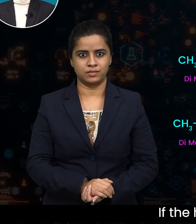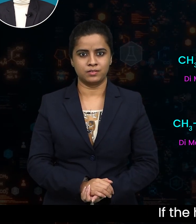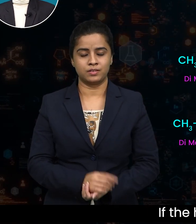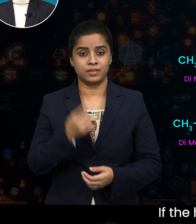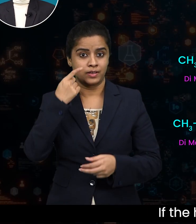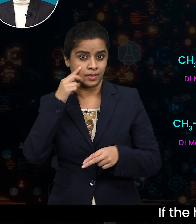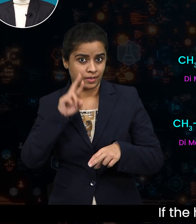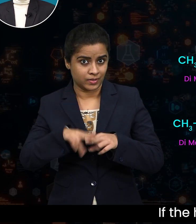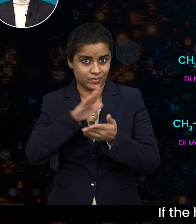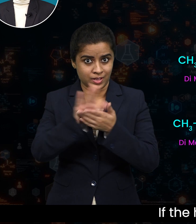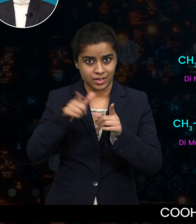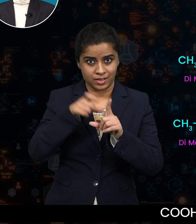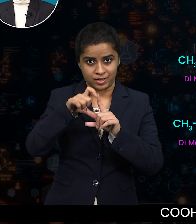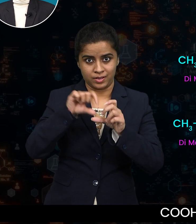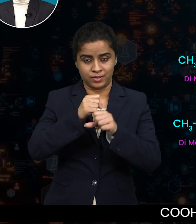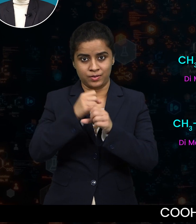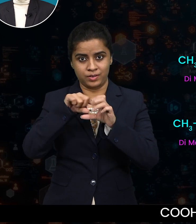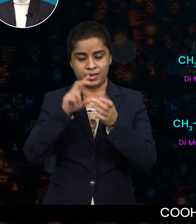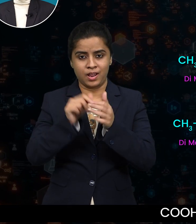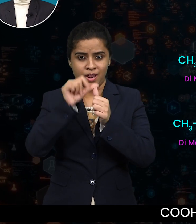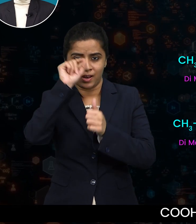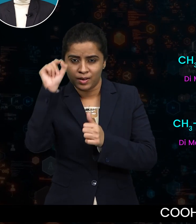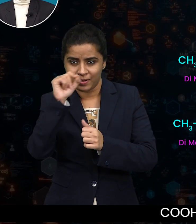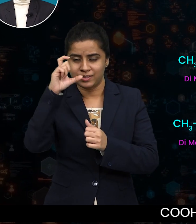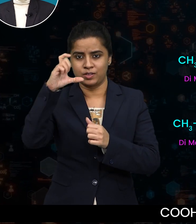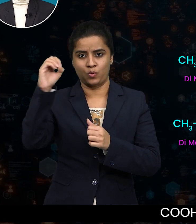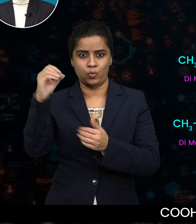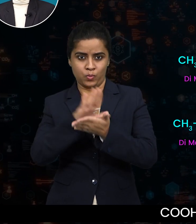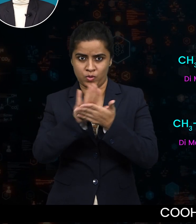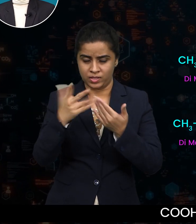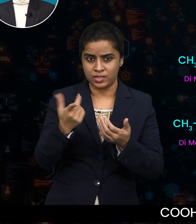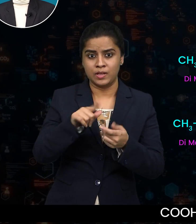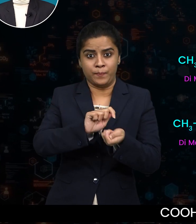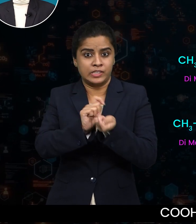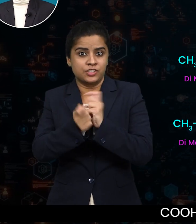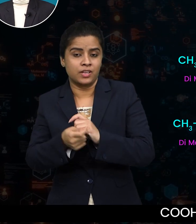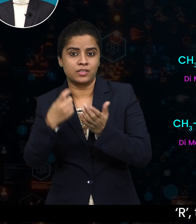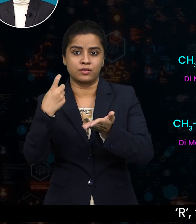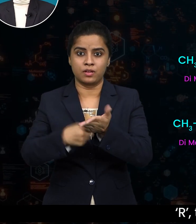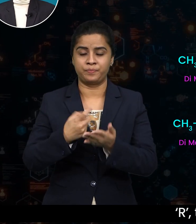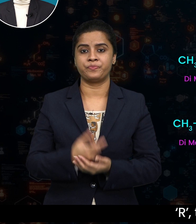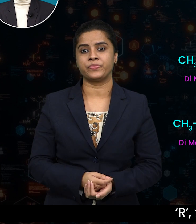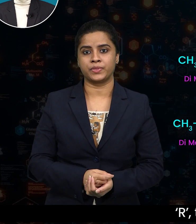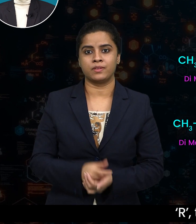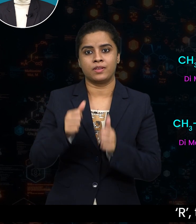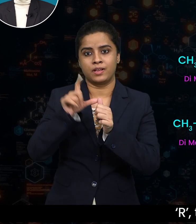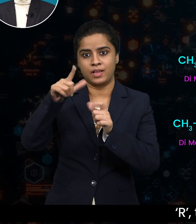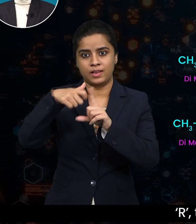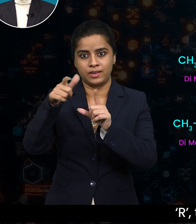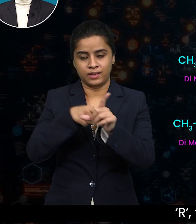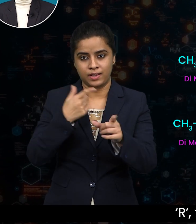If the hydrogen atom of COOH gets replaced by R, the alkyl group